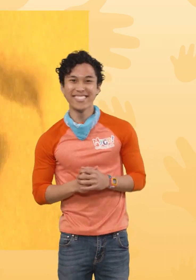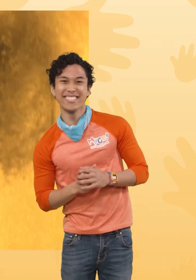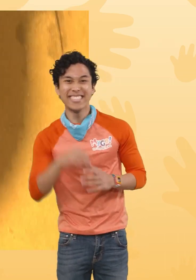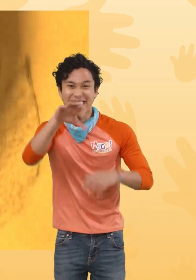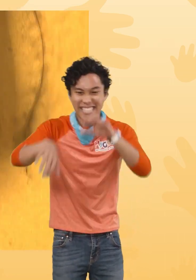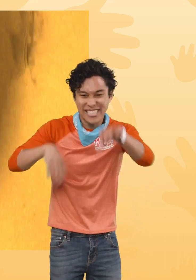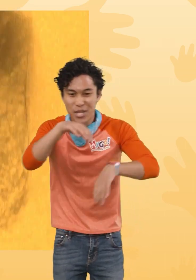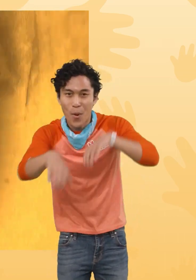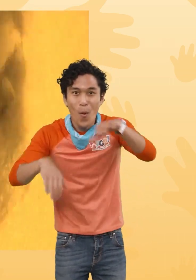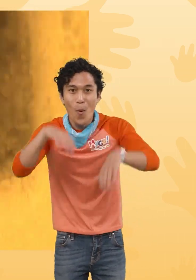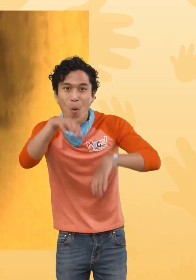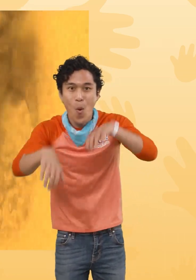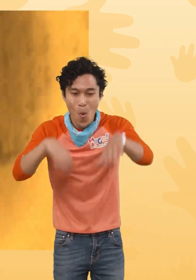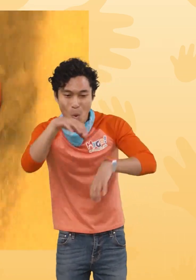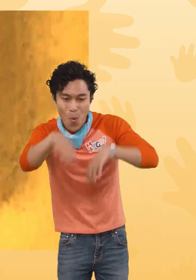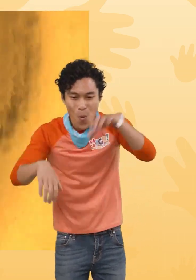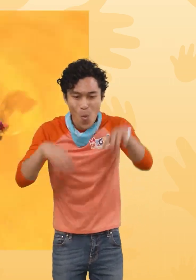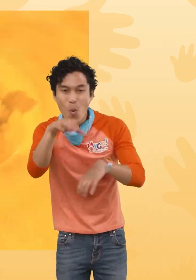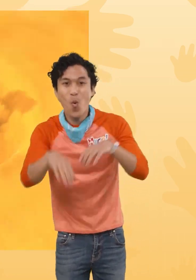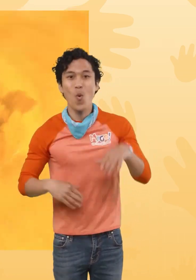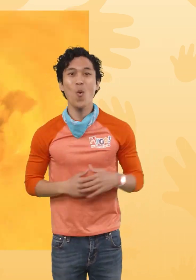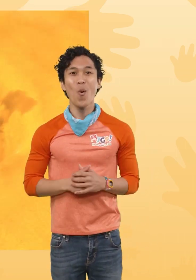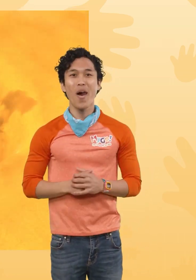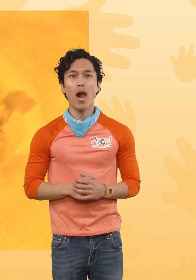Dig, dig, dig, dig, dig, dig, dig. Woo!